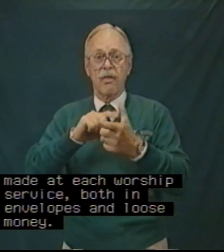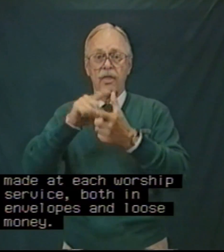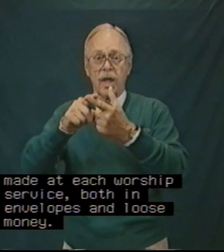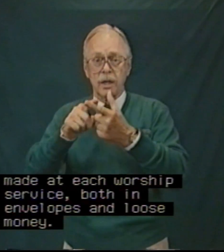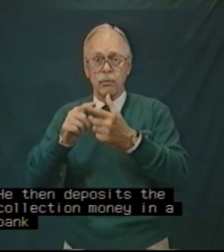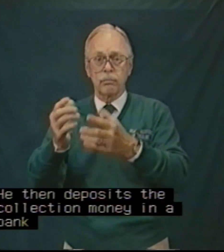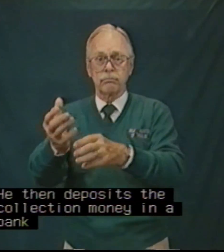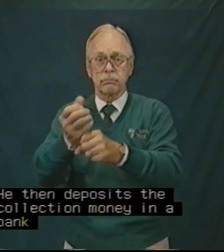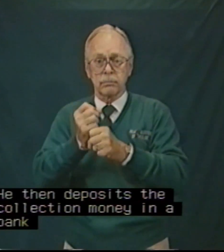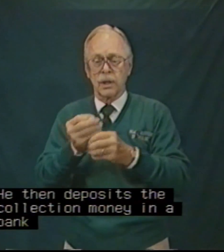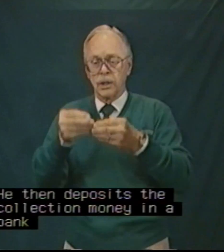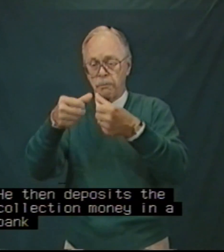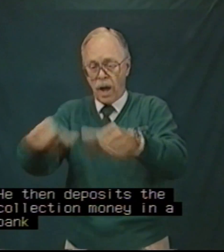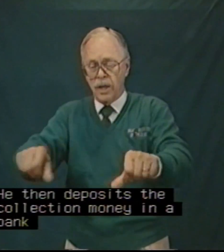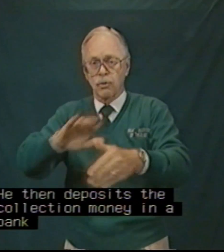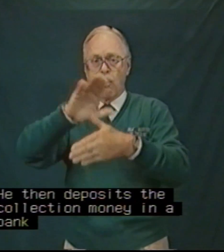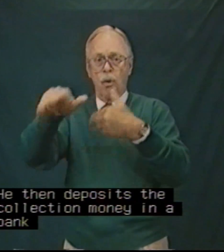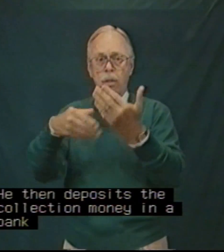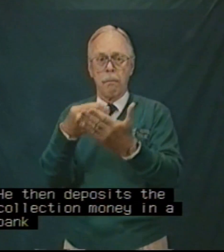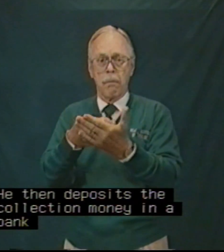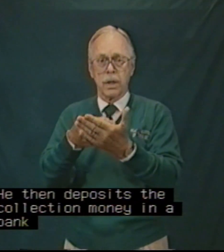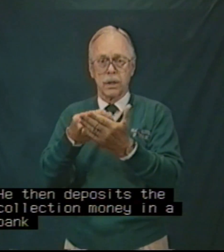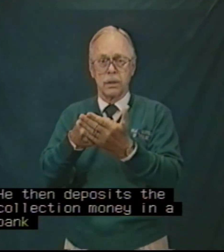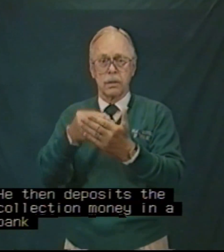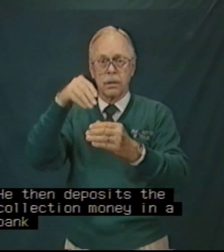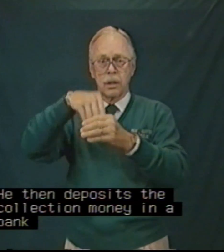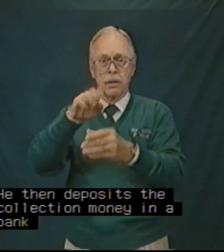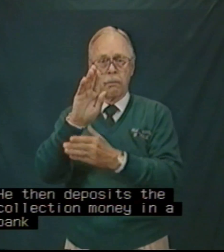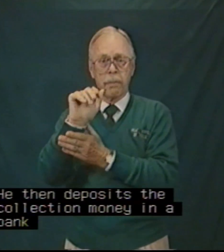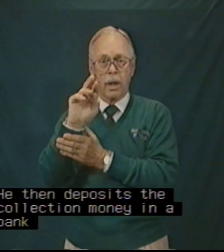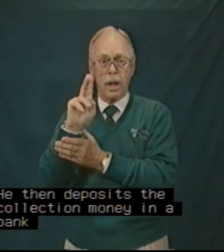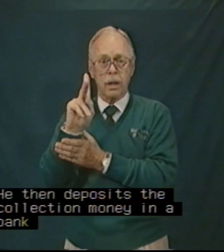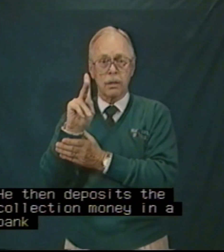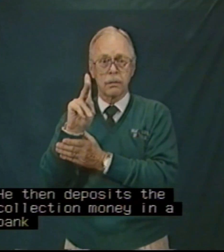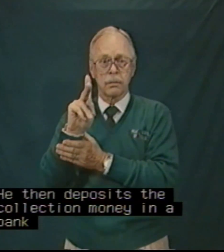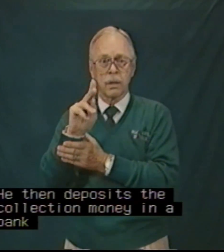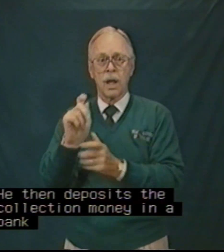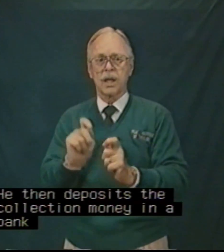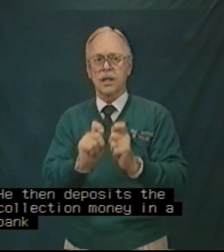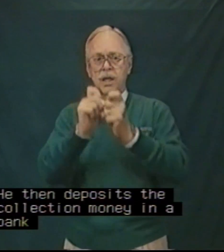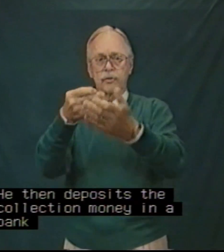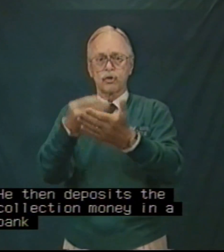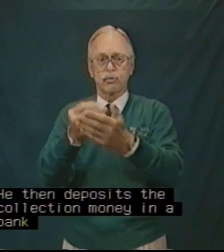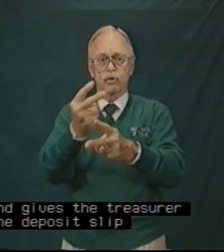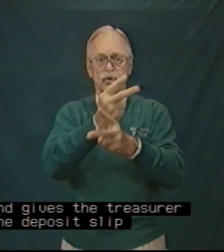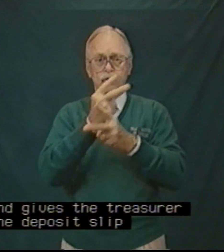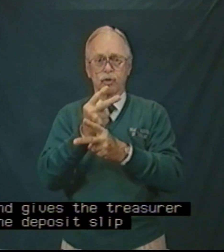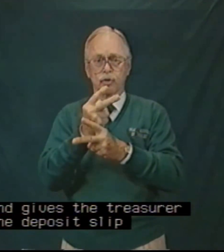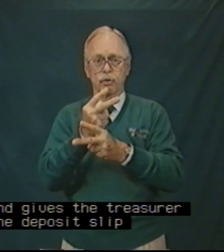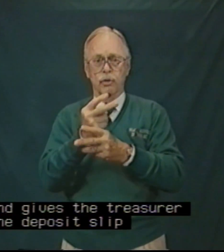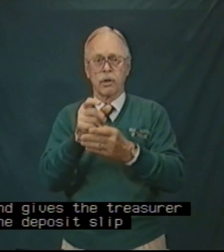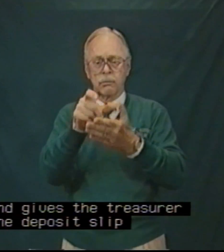and envelope money. This way, the Treasurer never actually touches the money that is collected.